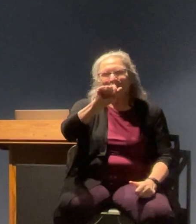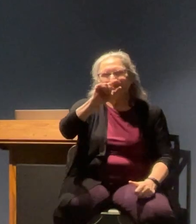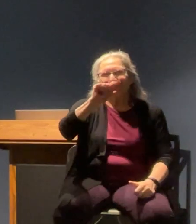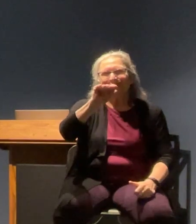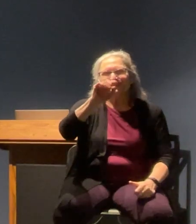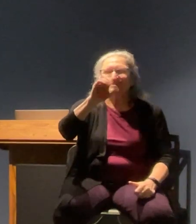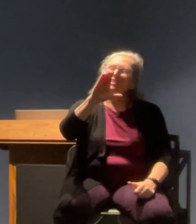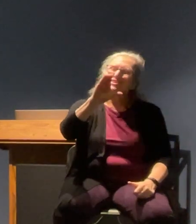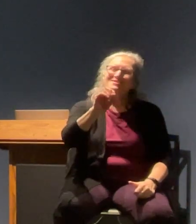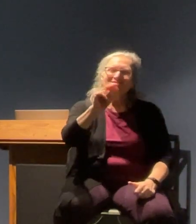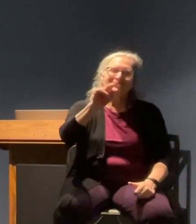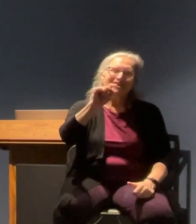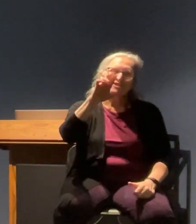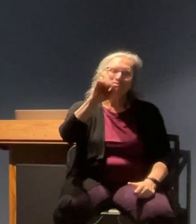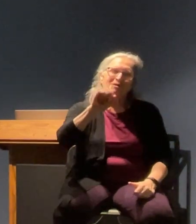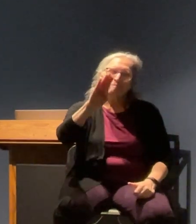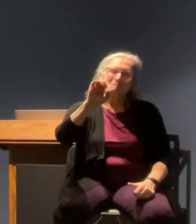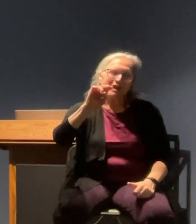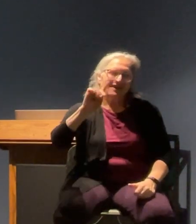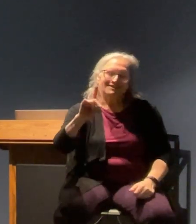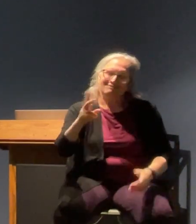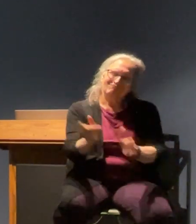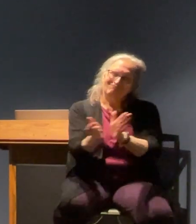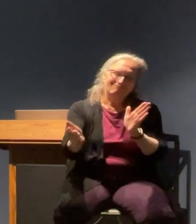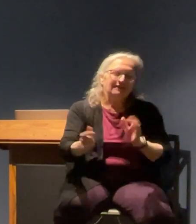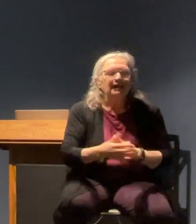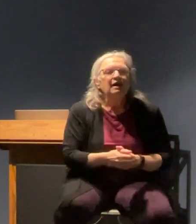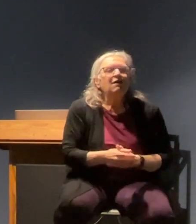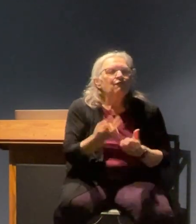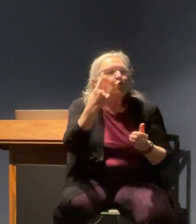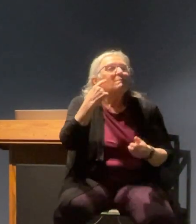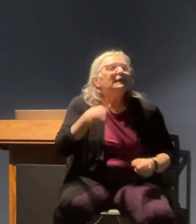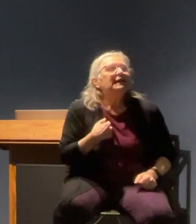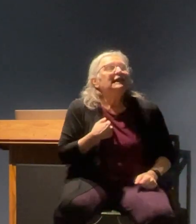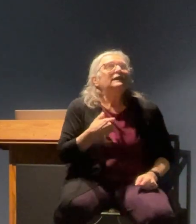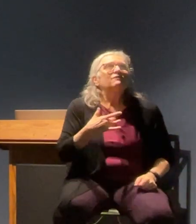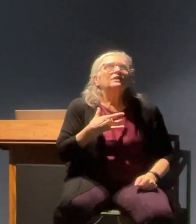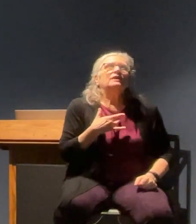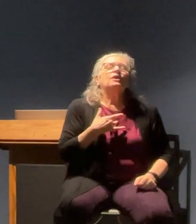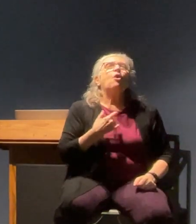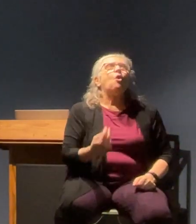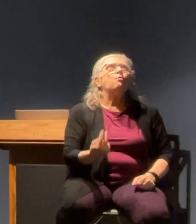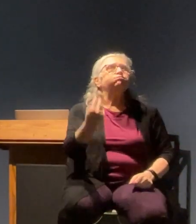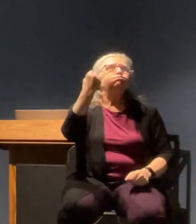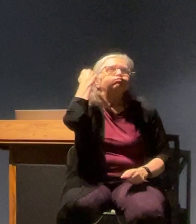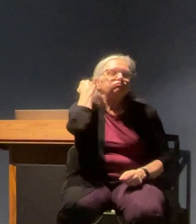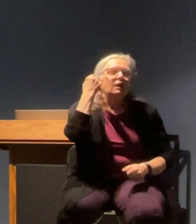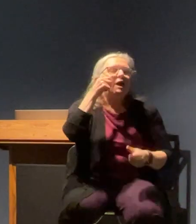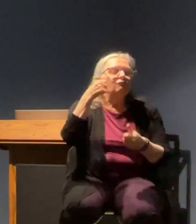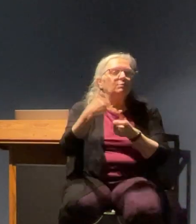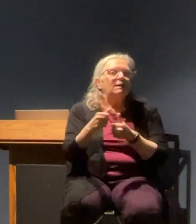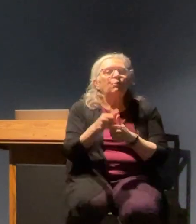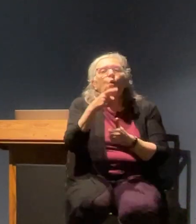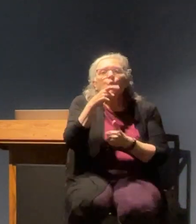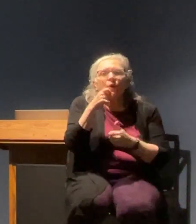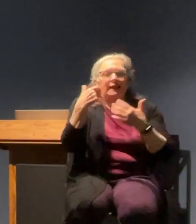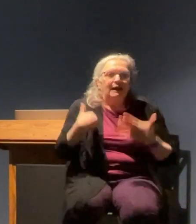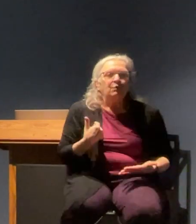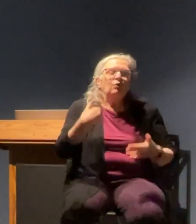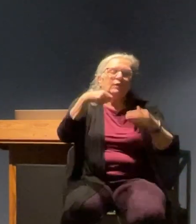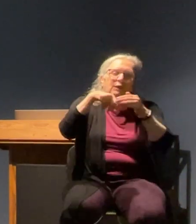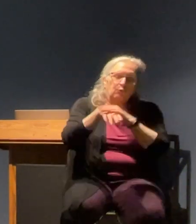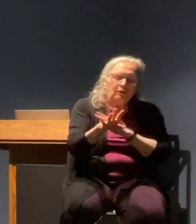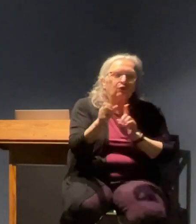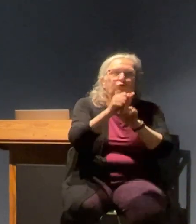the system's definition. And for me, it was nostalgic. It made me feel like who I was with the braids, because I lost that person as I went through the